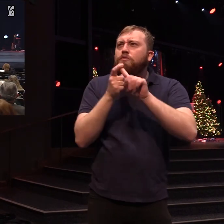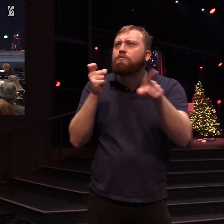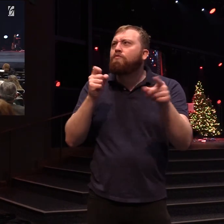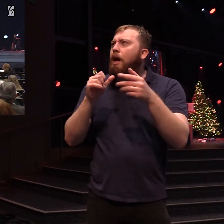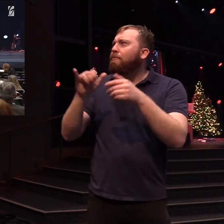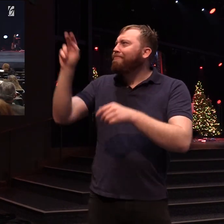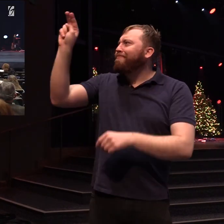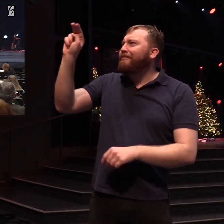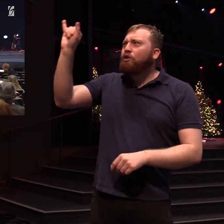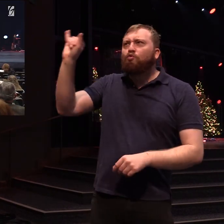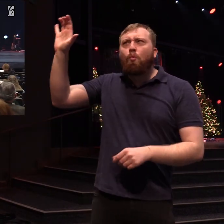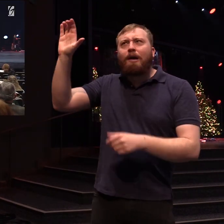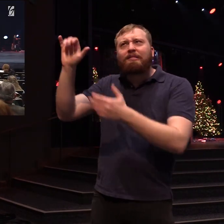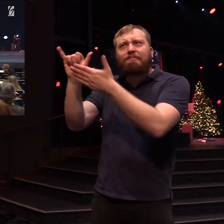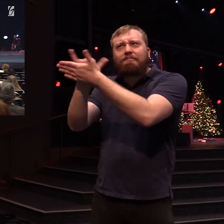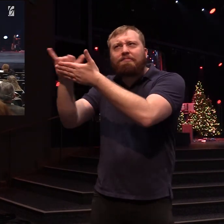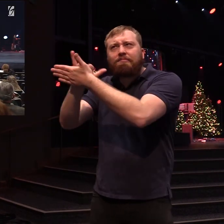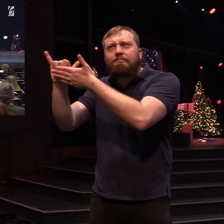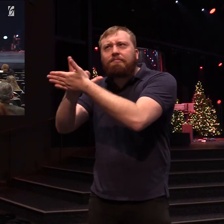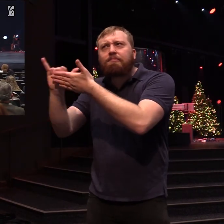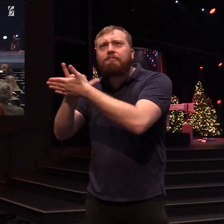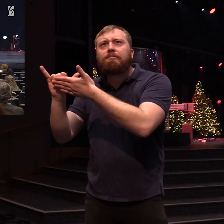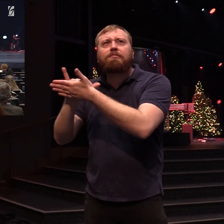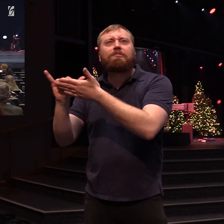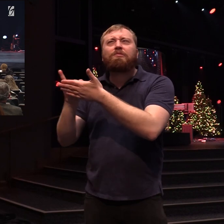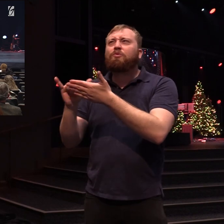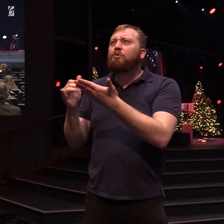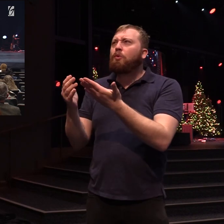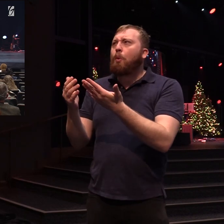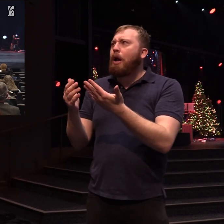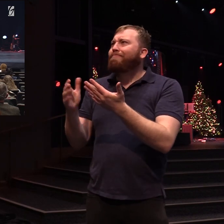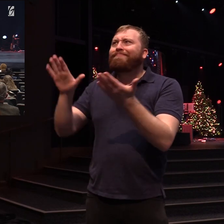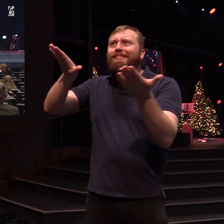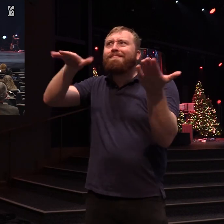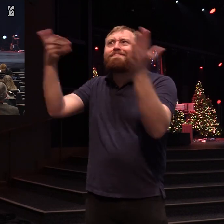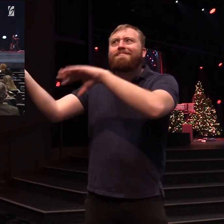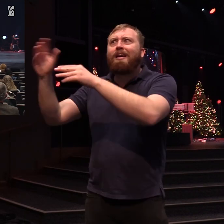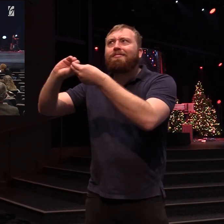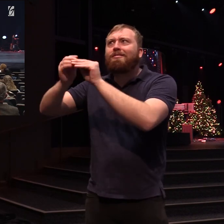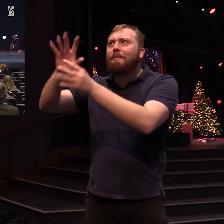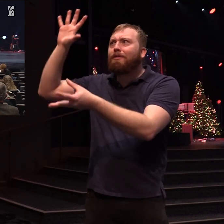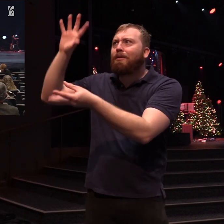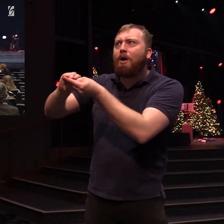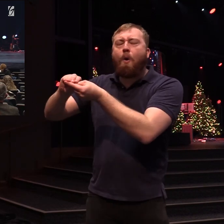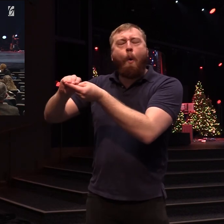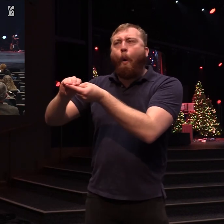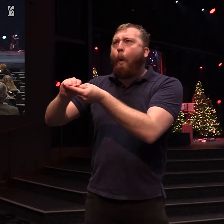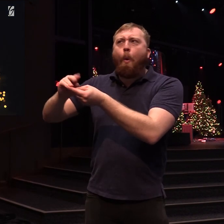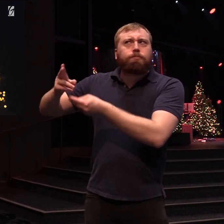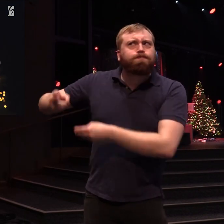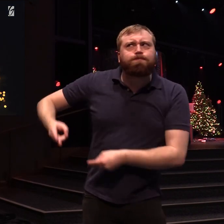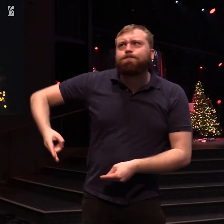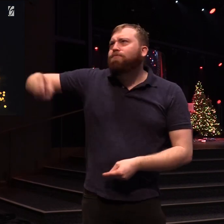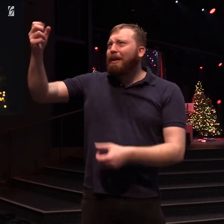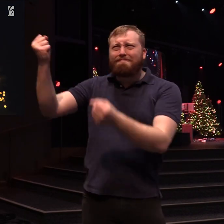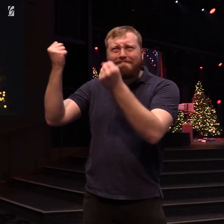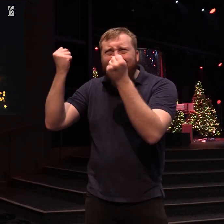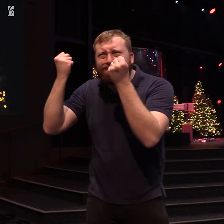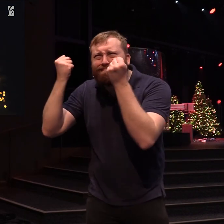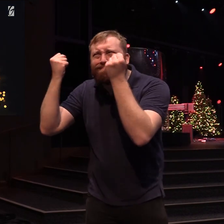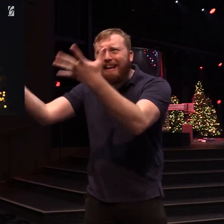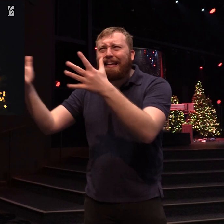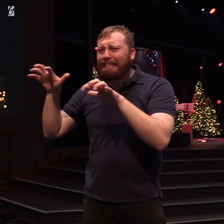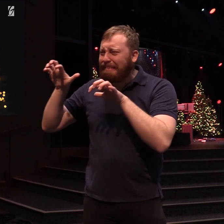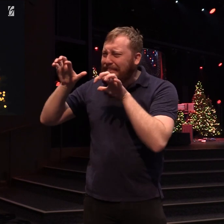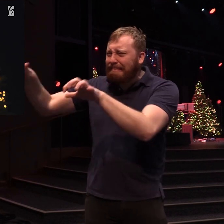City in which the number of deaths were so high? I can still in my